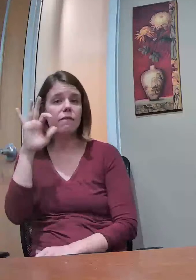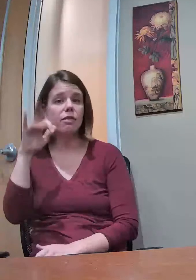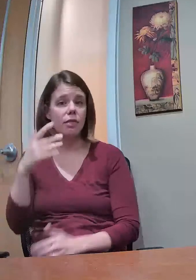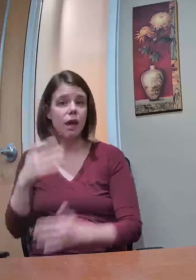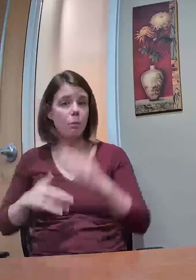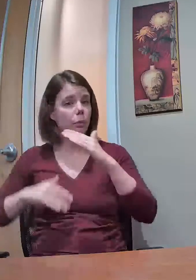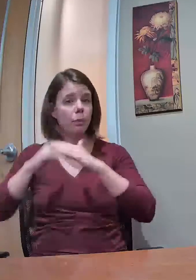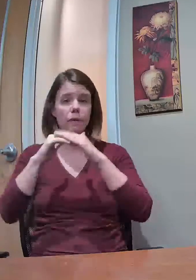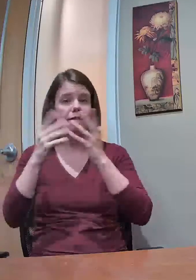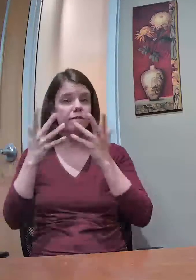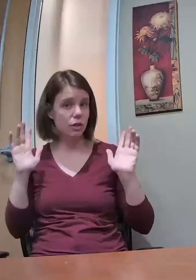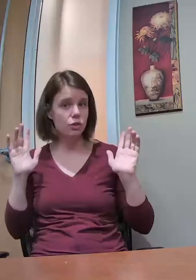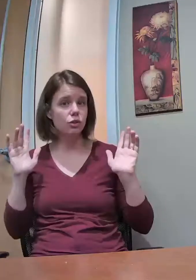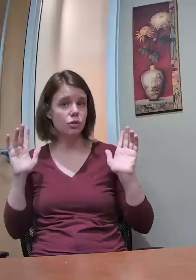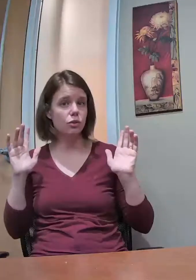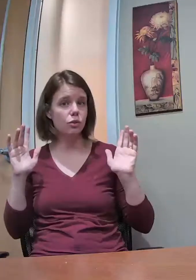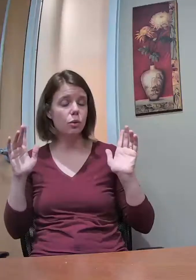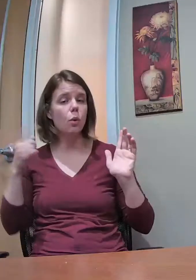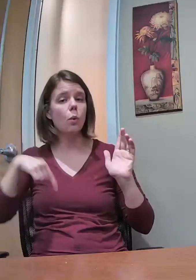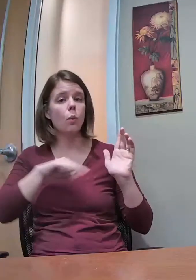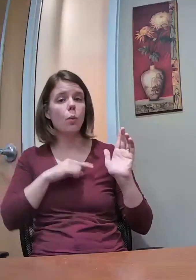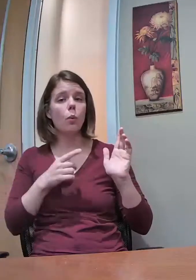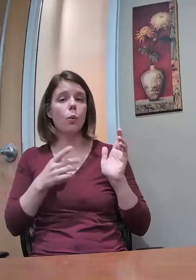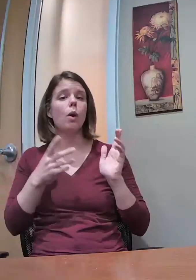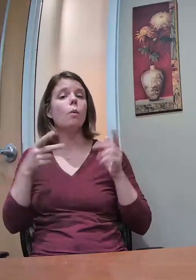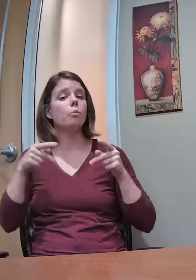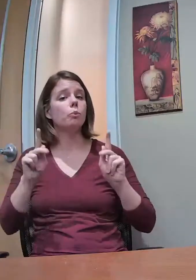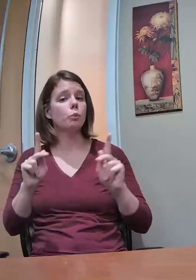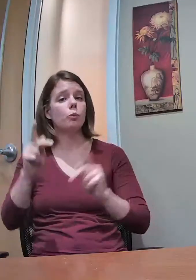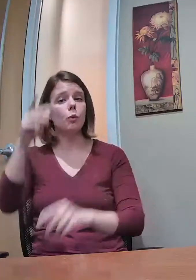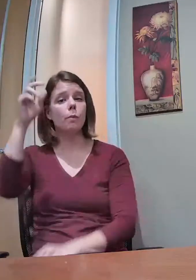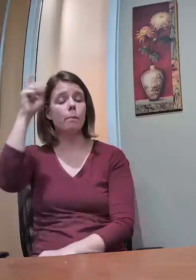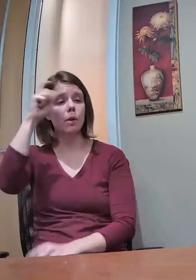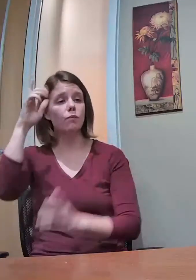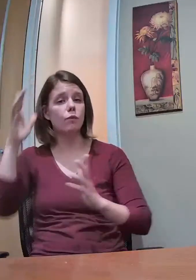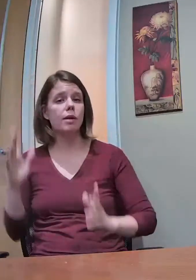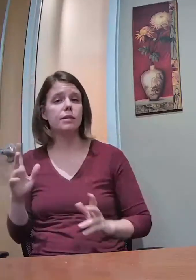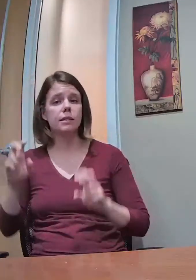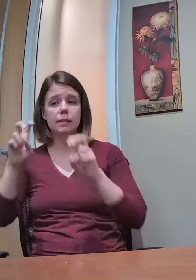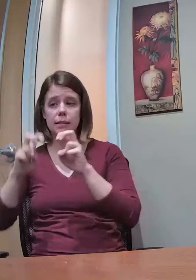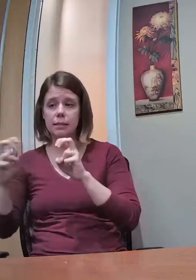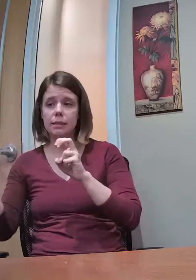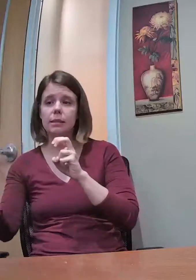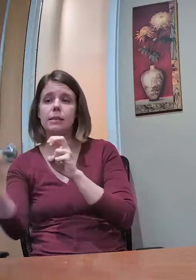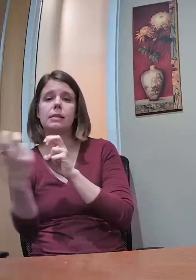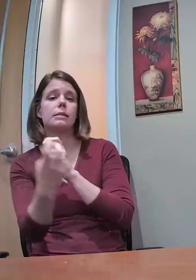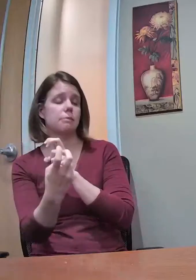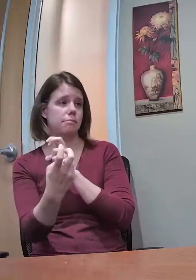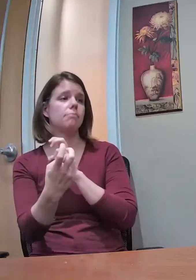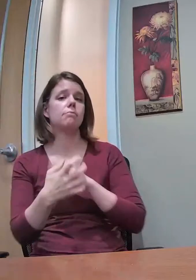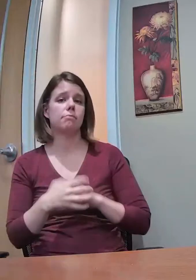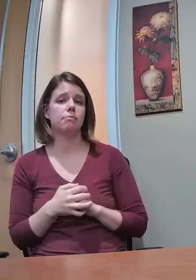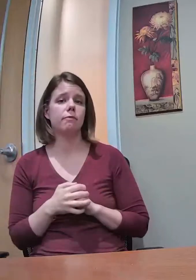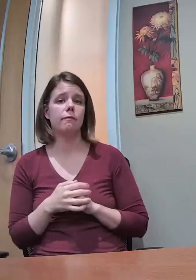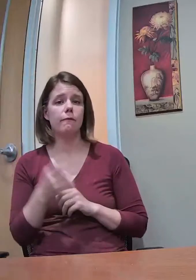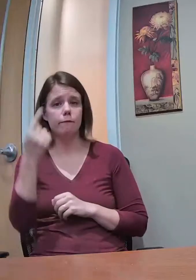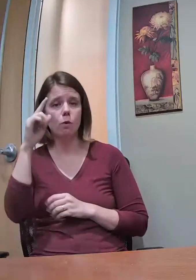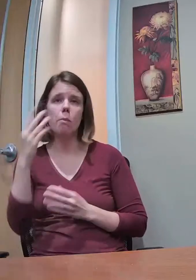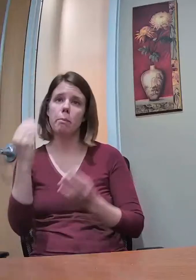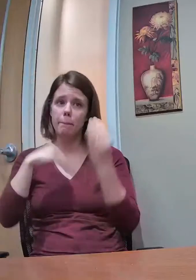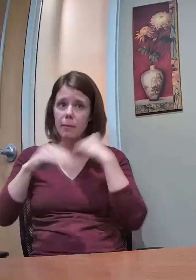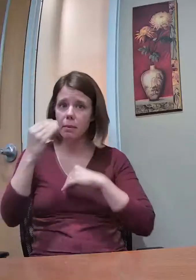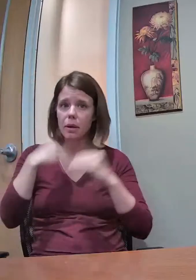the residents to sit together for meals, and they could join together